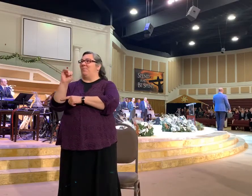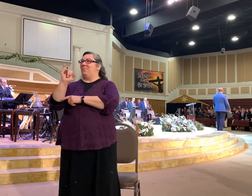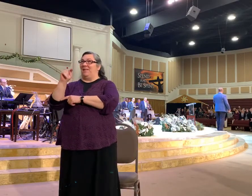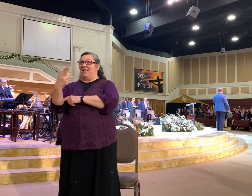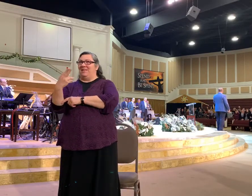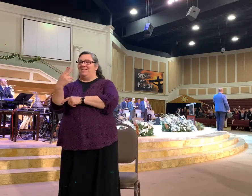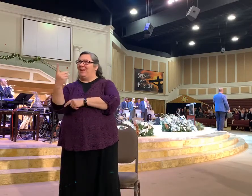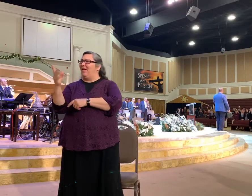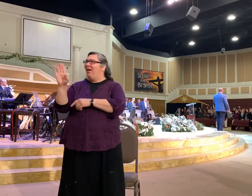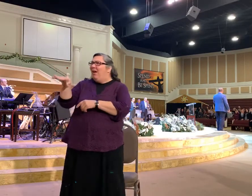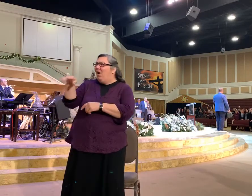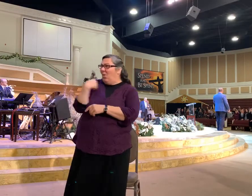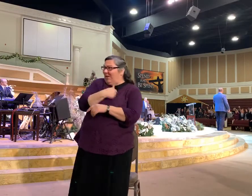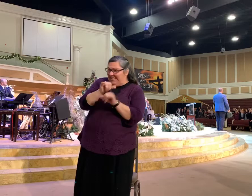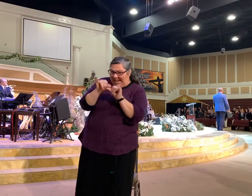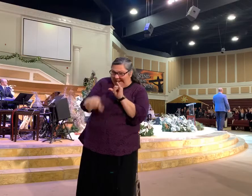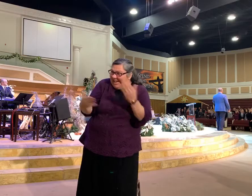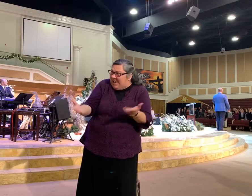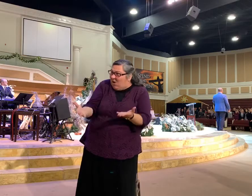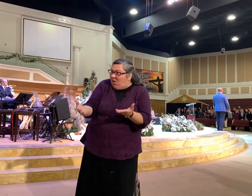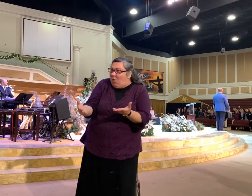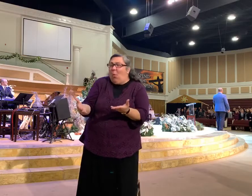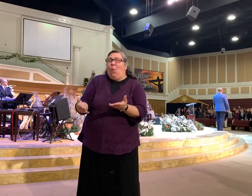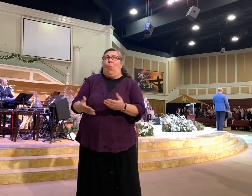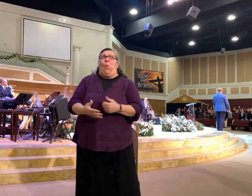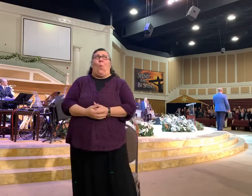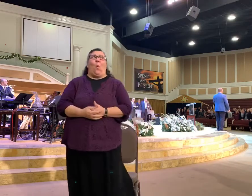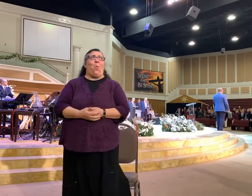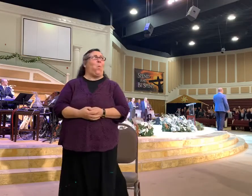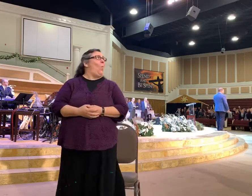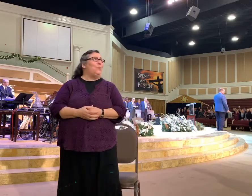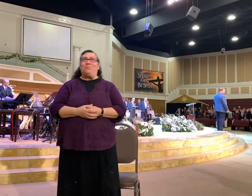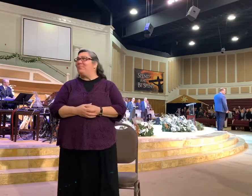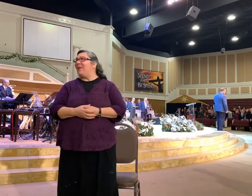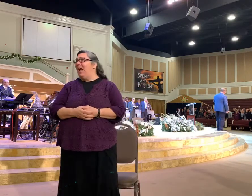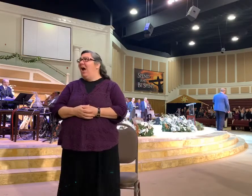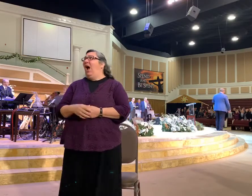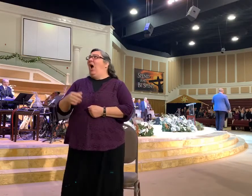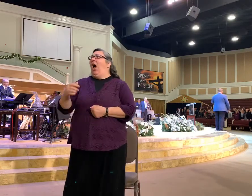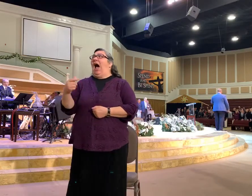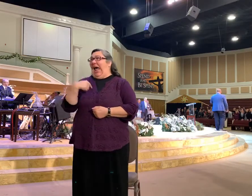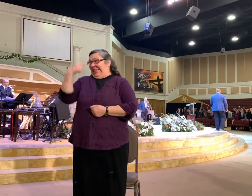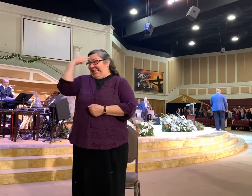I said, "Yeah, we're going to stay here." He said, "Me and my wife may come stay in a room with you and your wife."